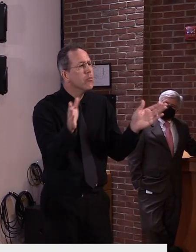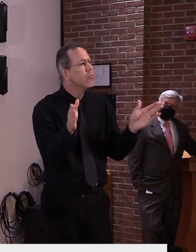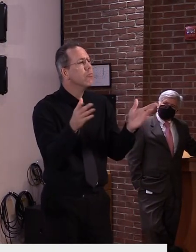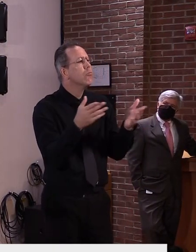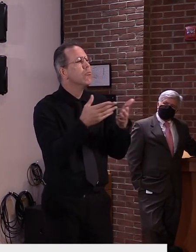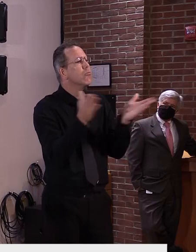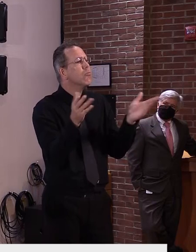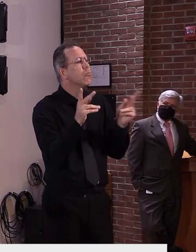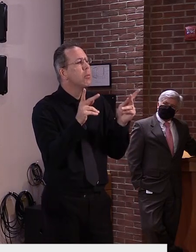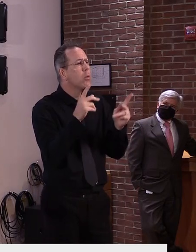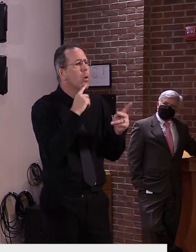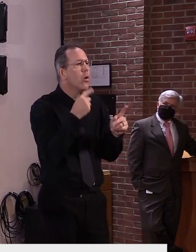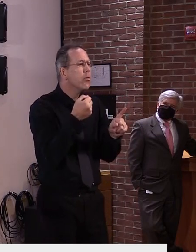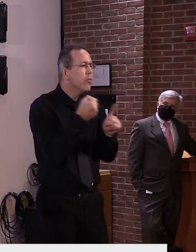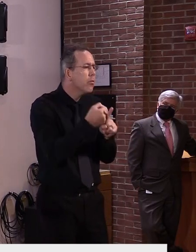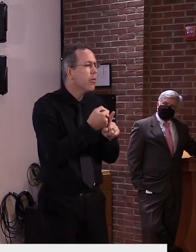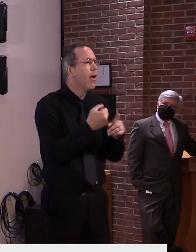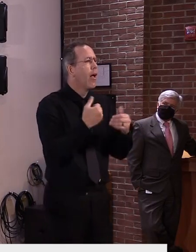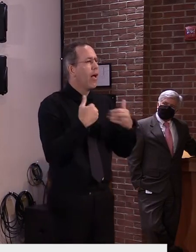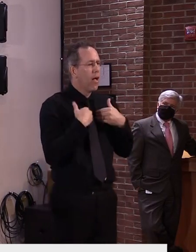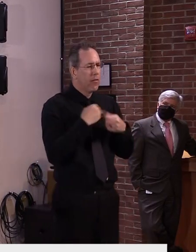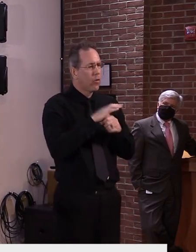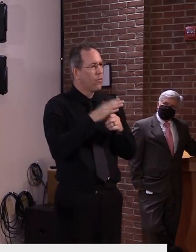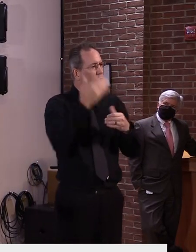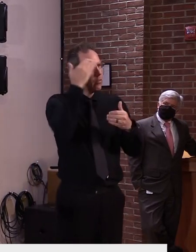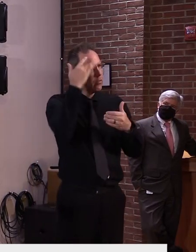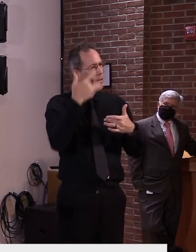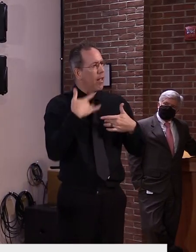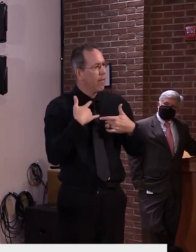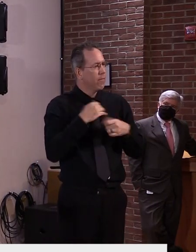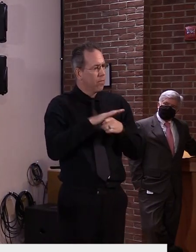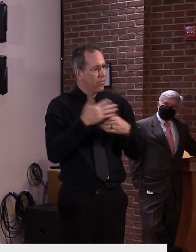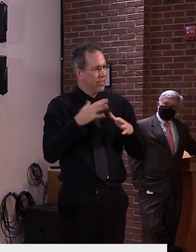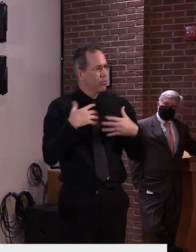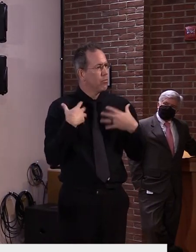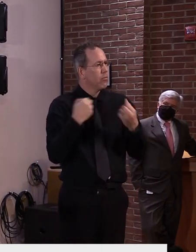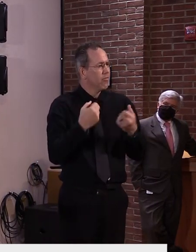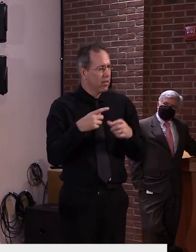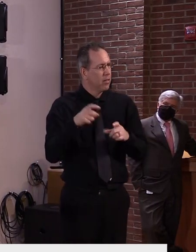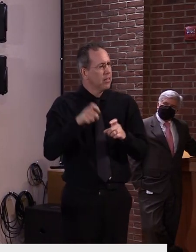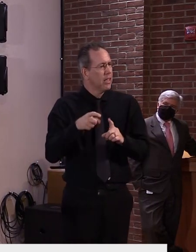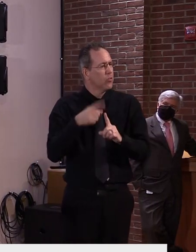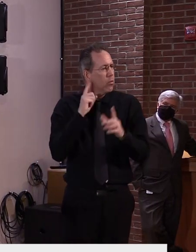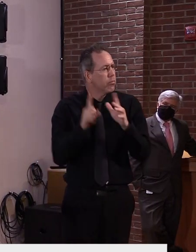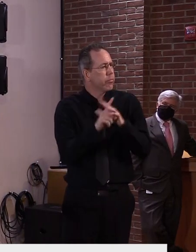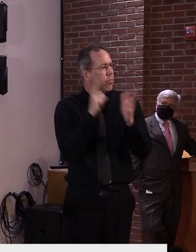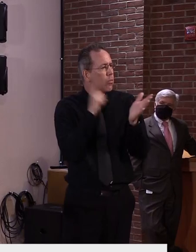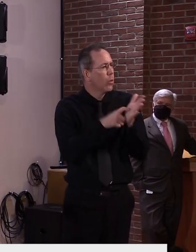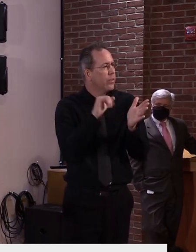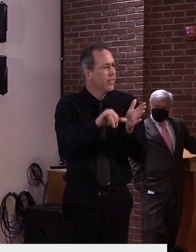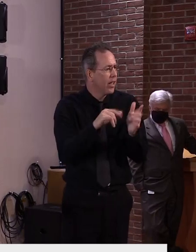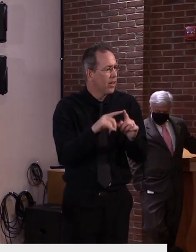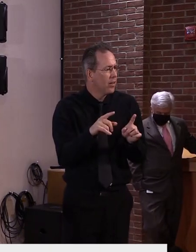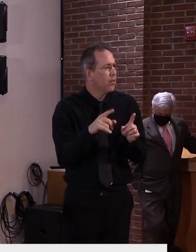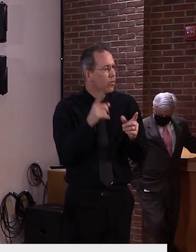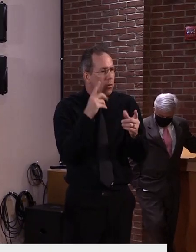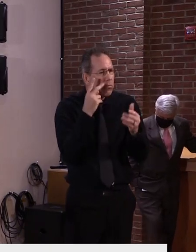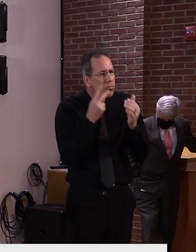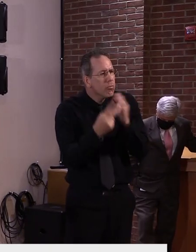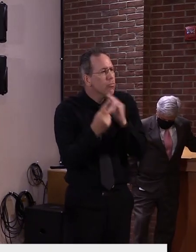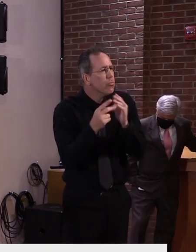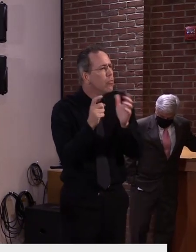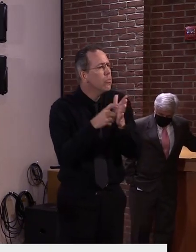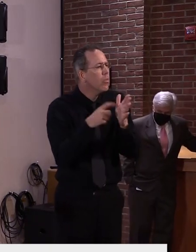disease might have been present in your state over a period of time. So we're getting some early data on that from a